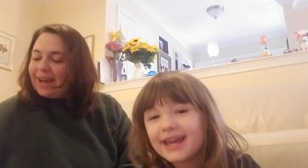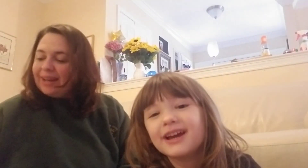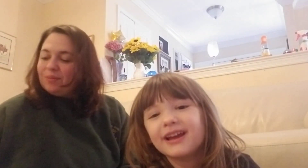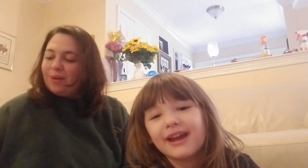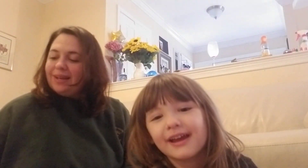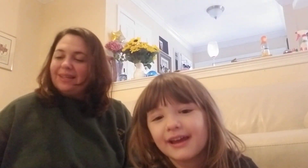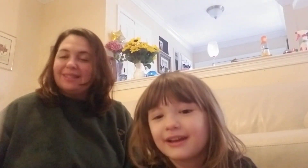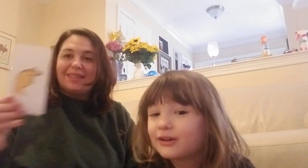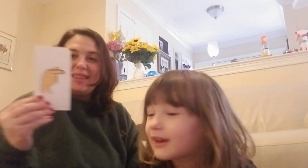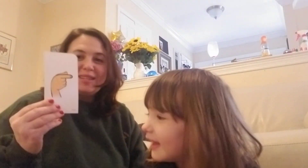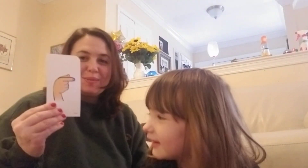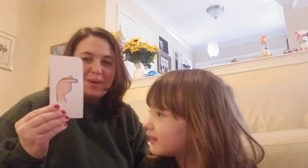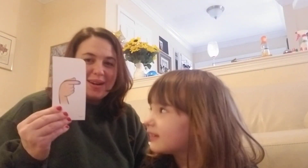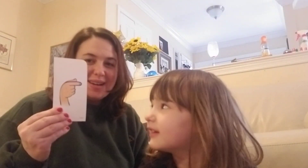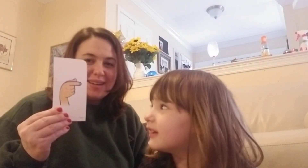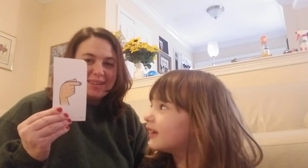And what is this one?